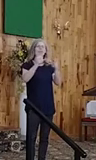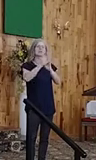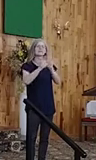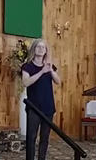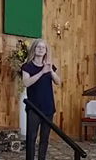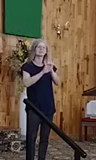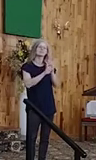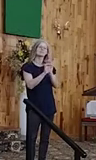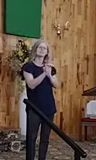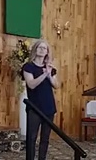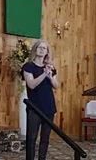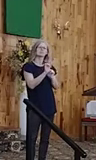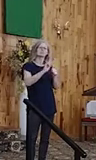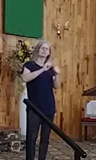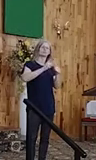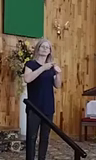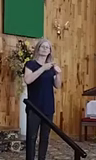first.